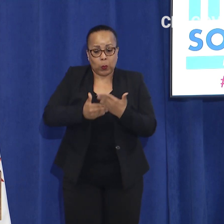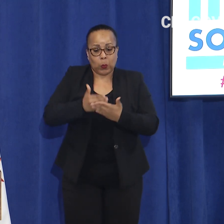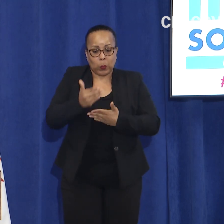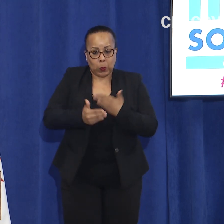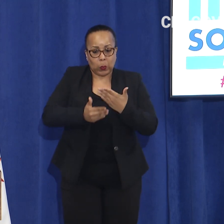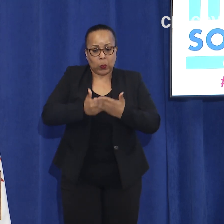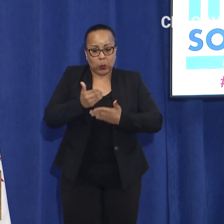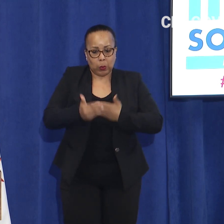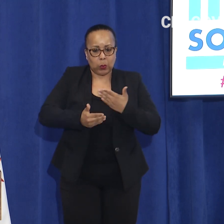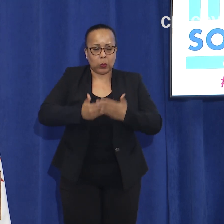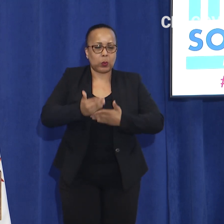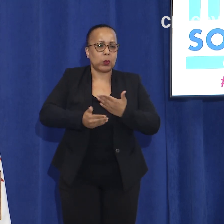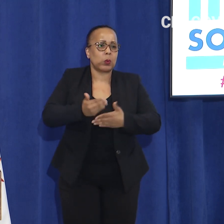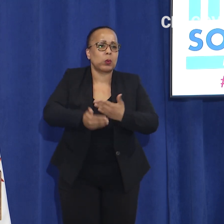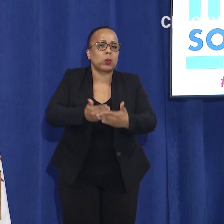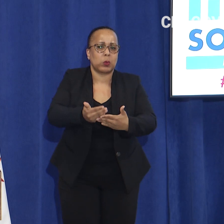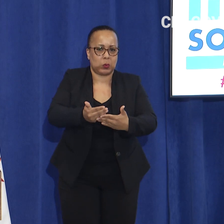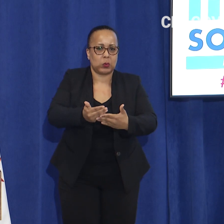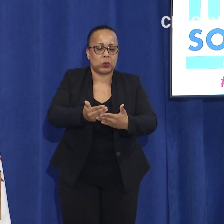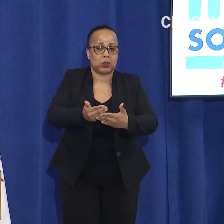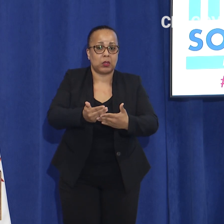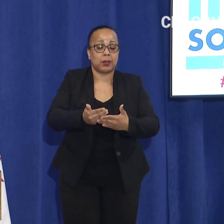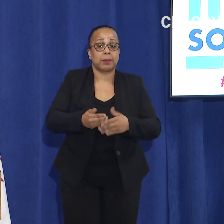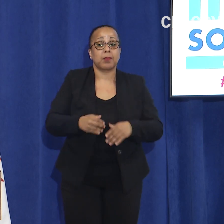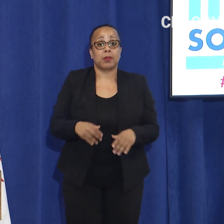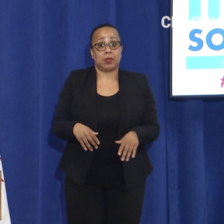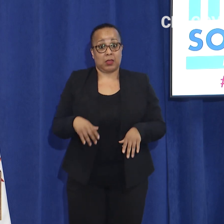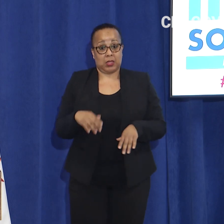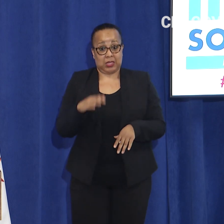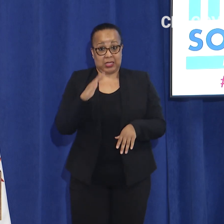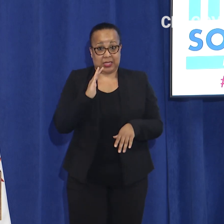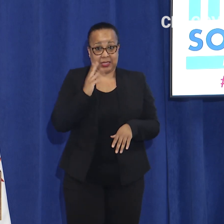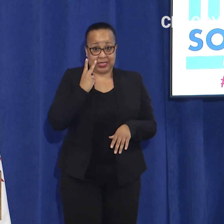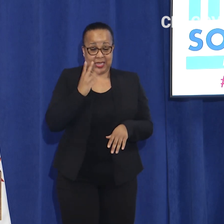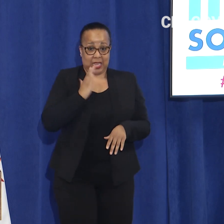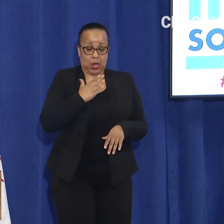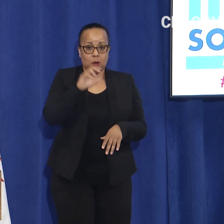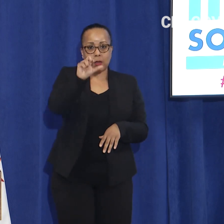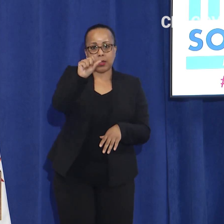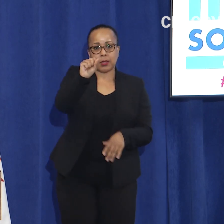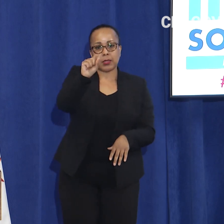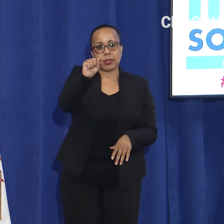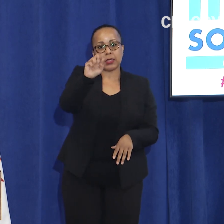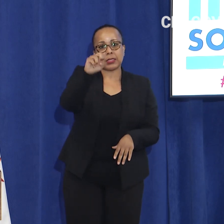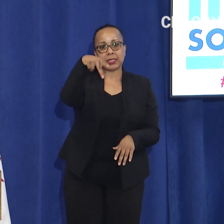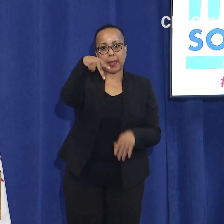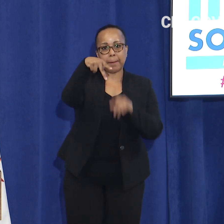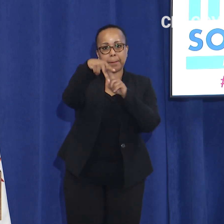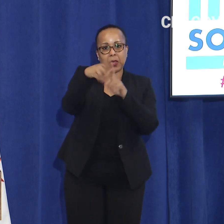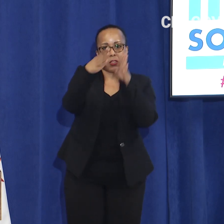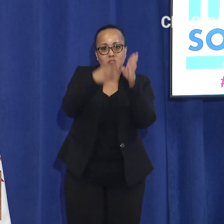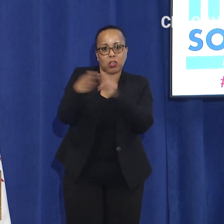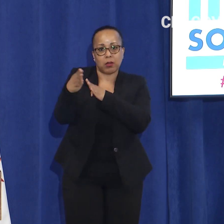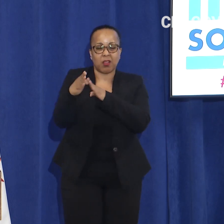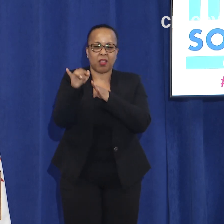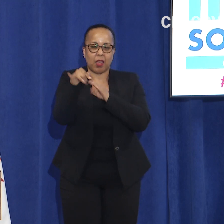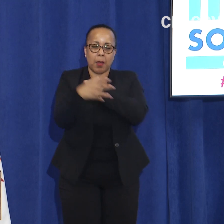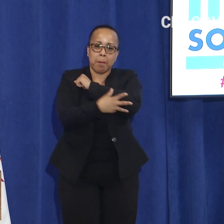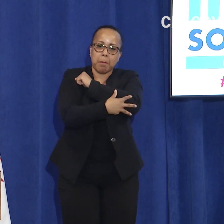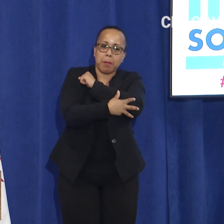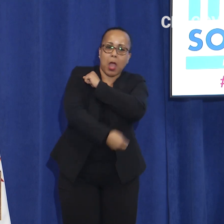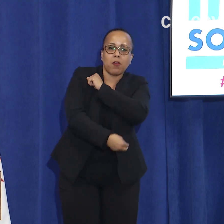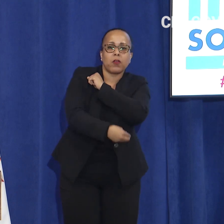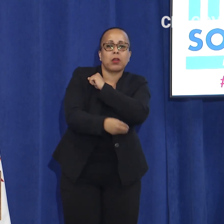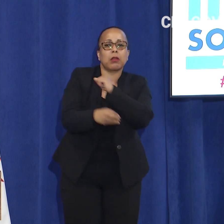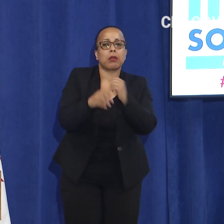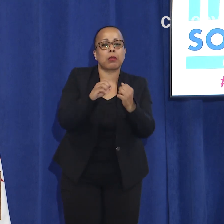leg up. And through launching our STEP agenda, that's our poverty agenda, to